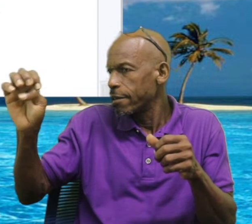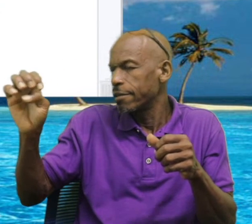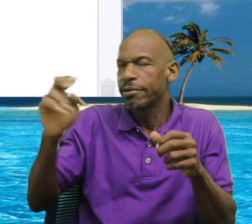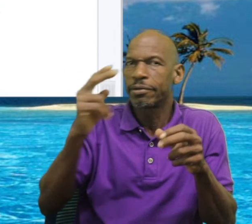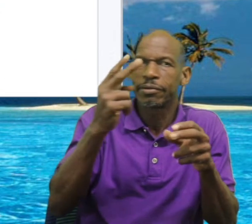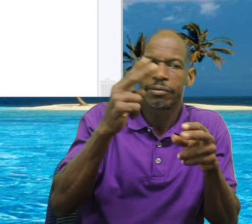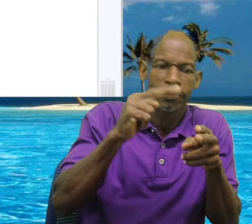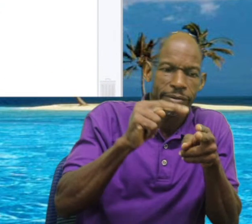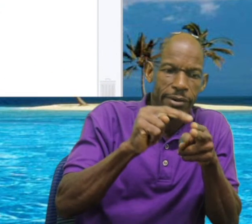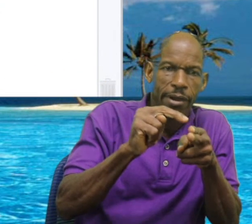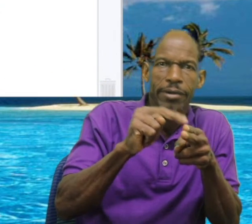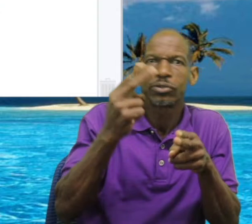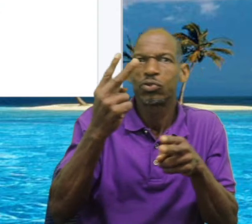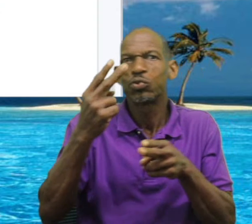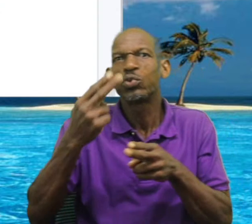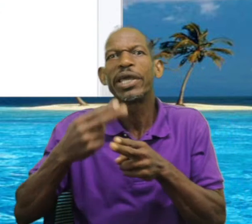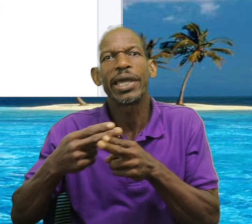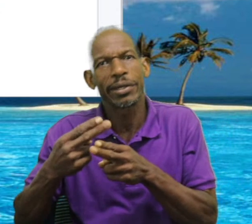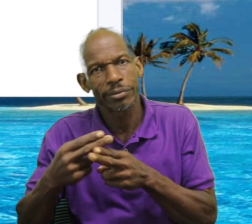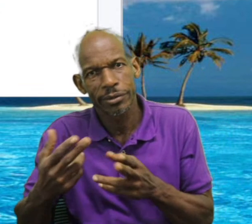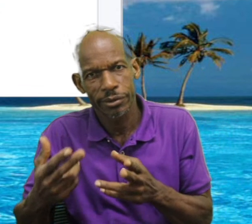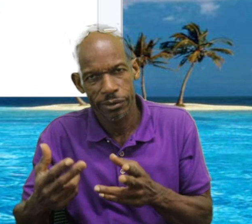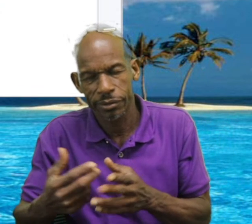Okay? Similarly,